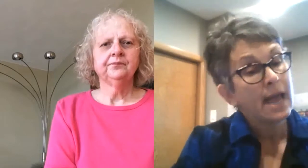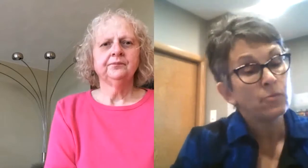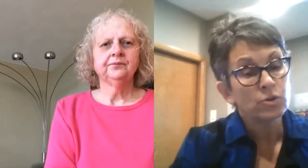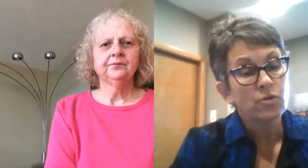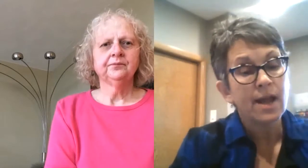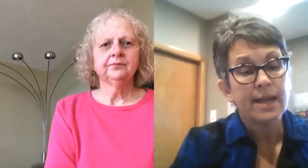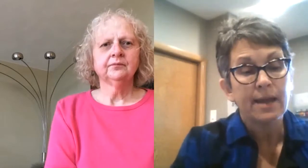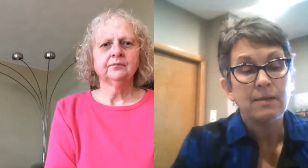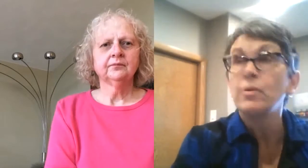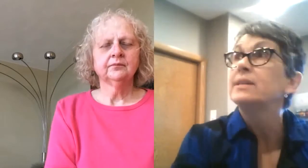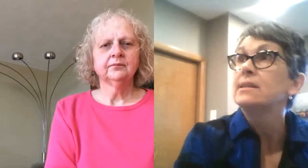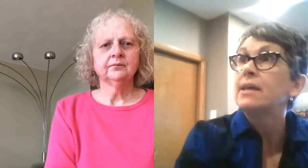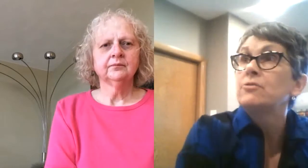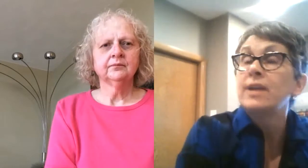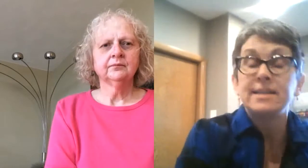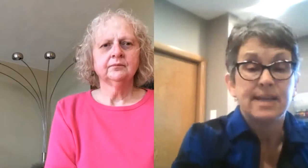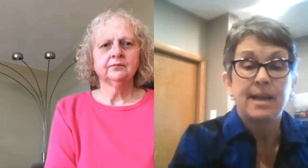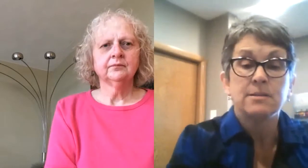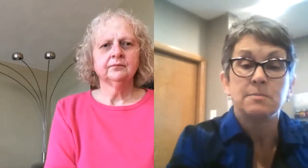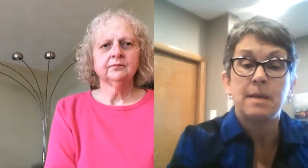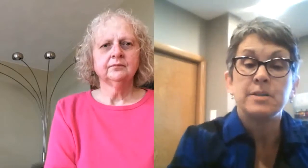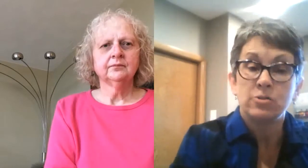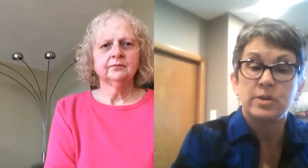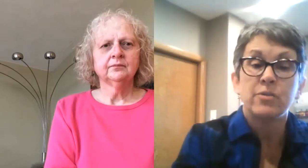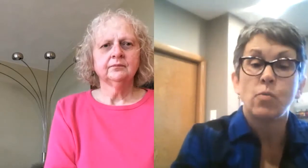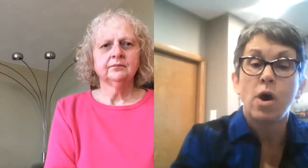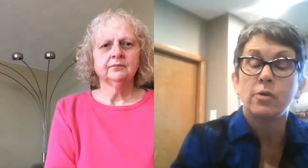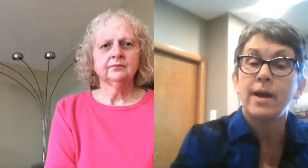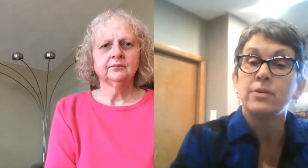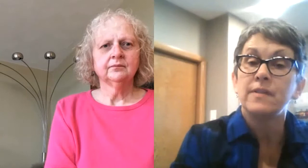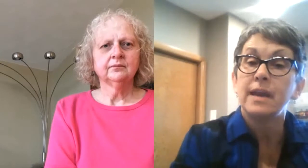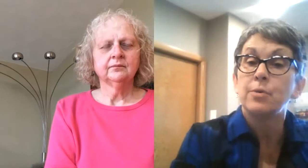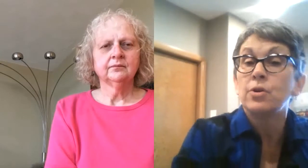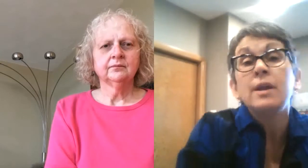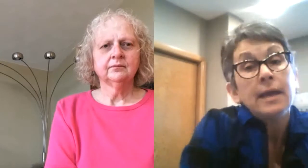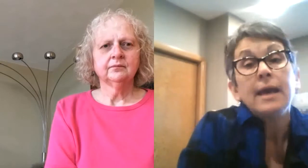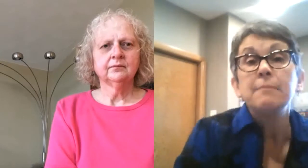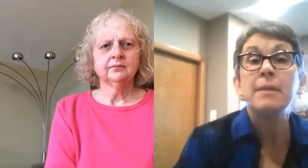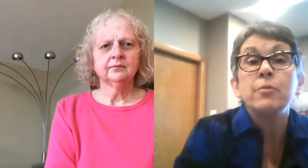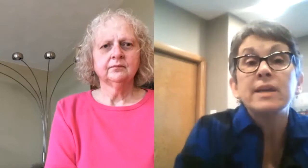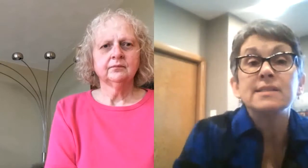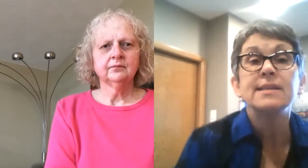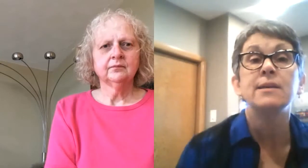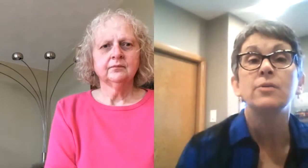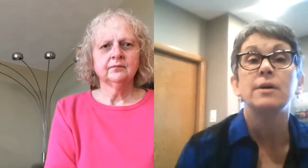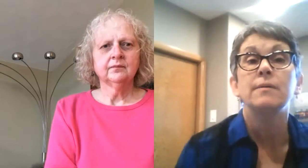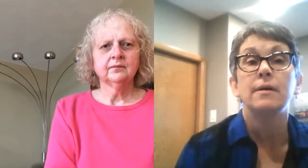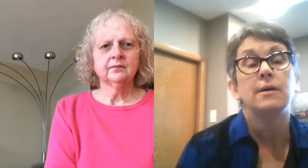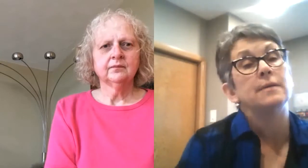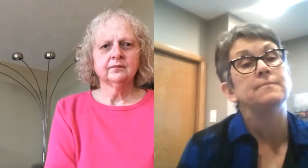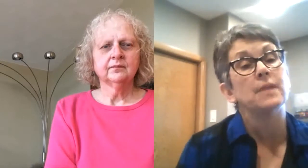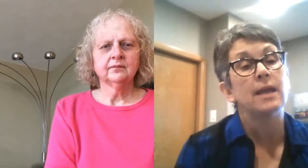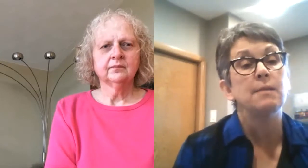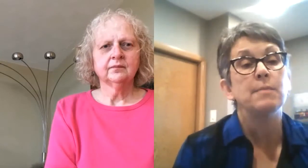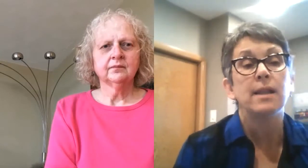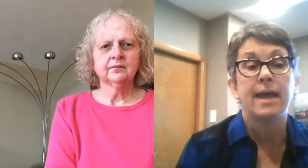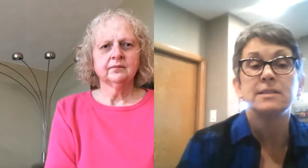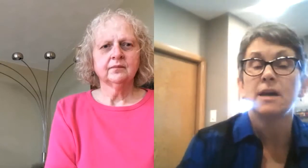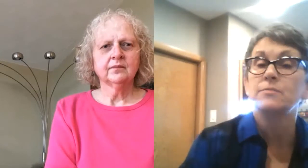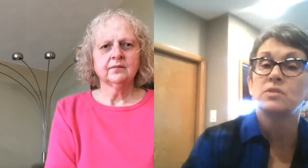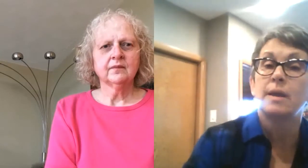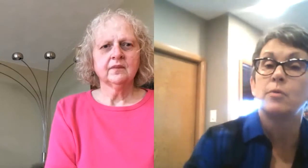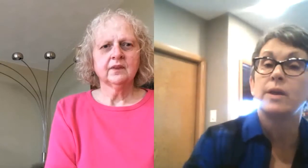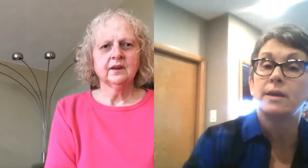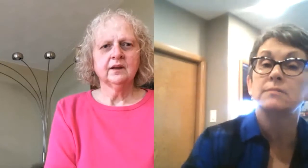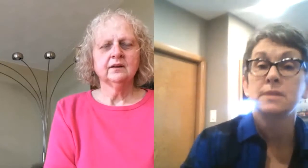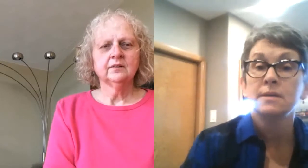hunt. And we'll try again when it's another nice day to maybe do another walk around in the neighborhood. And maybe we can send out an email ahead